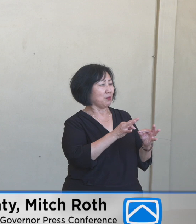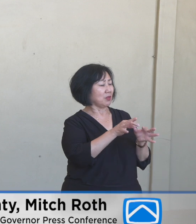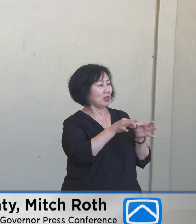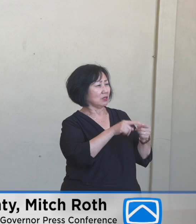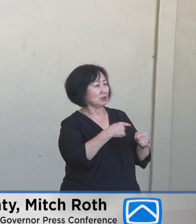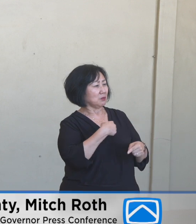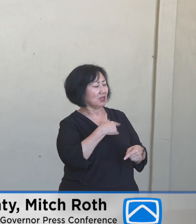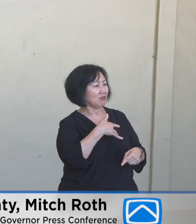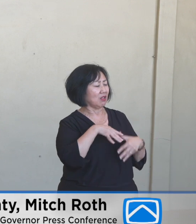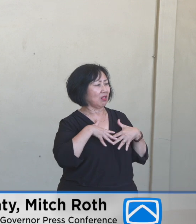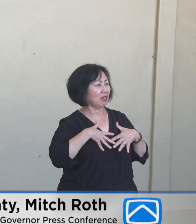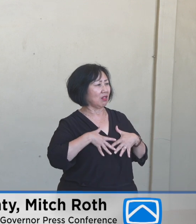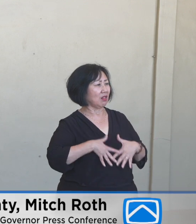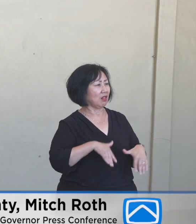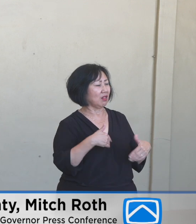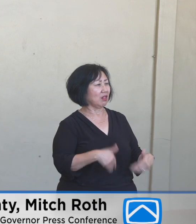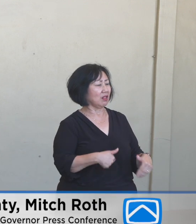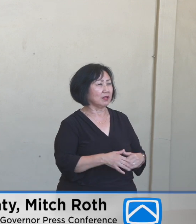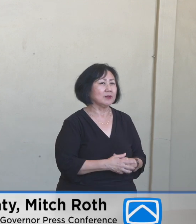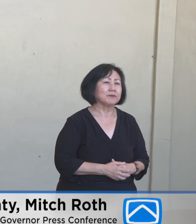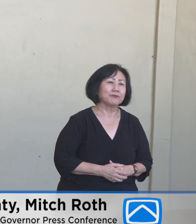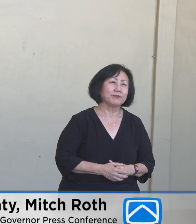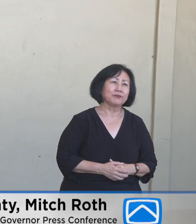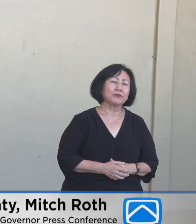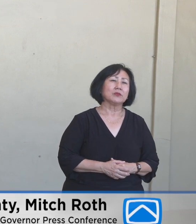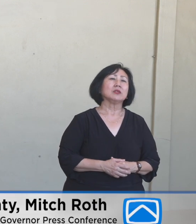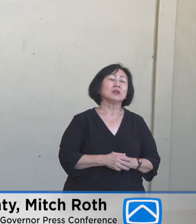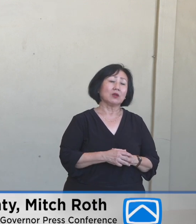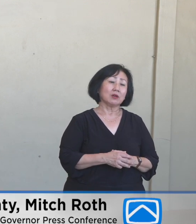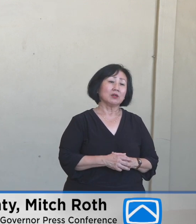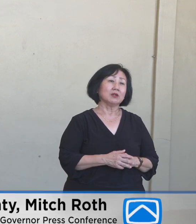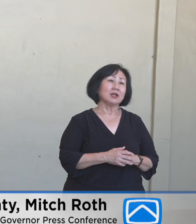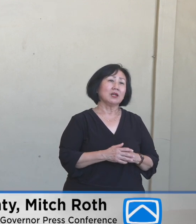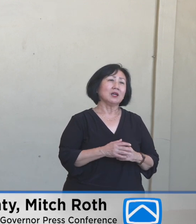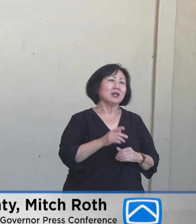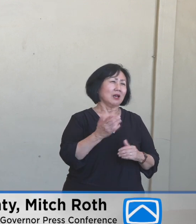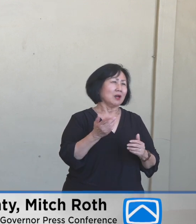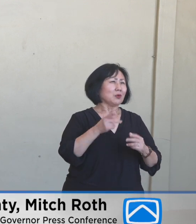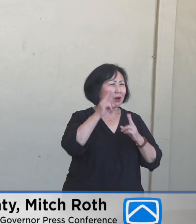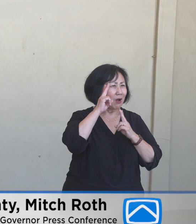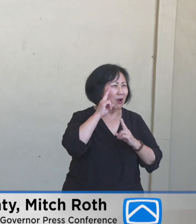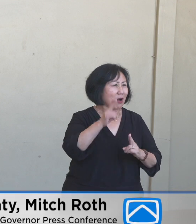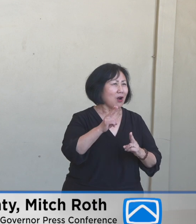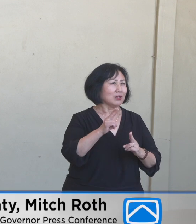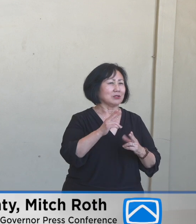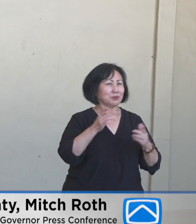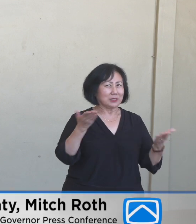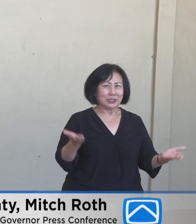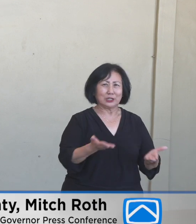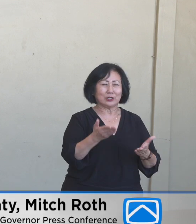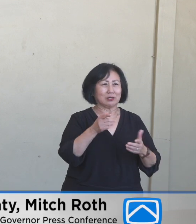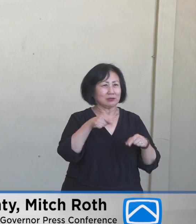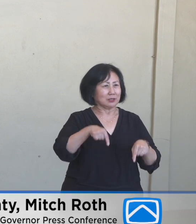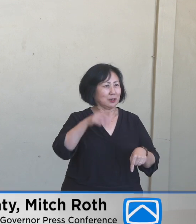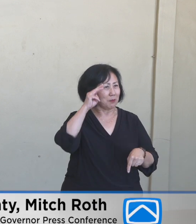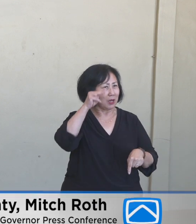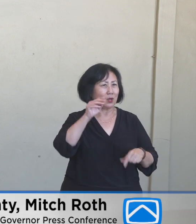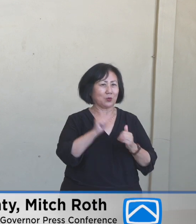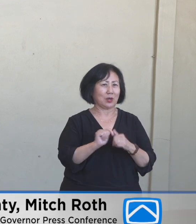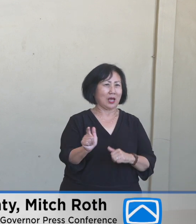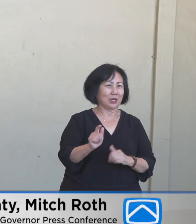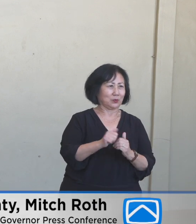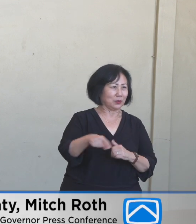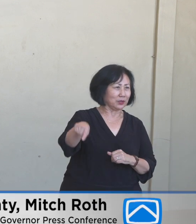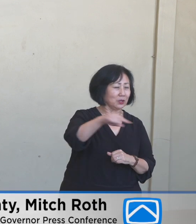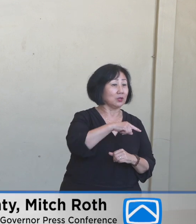devastated. So, again, it's really an honor and a privilege to be out here. And